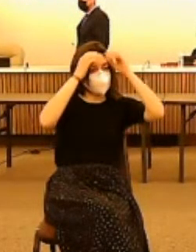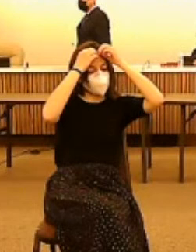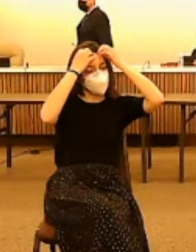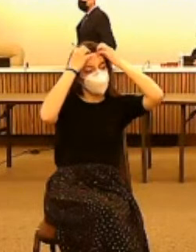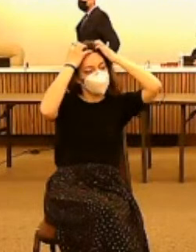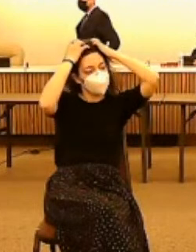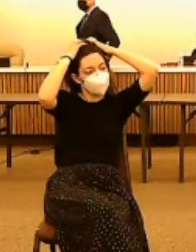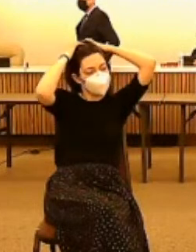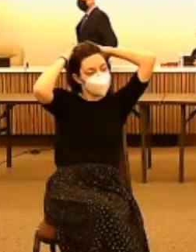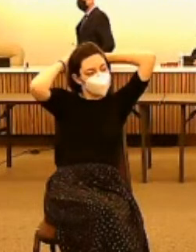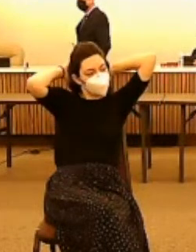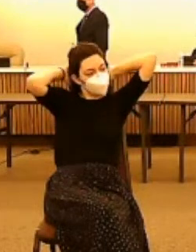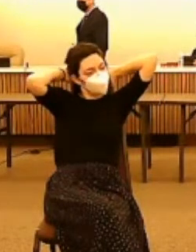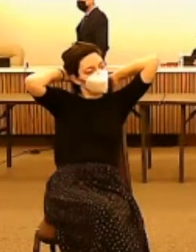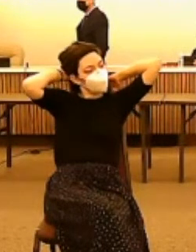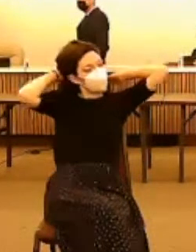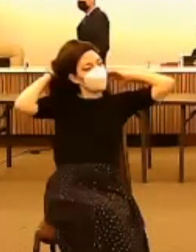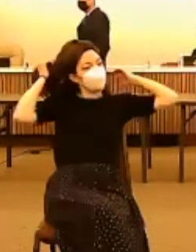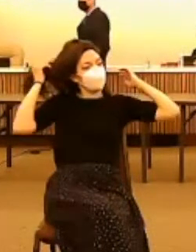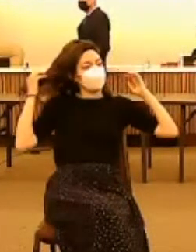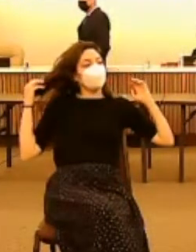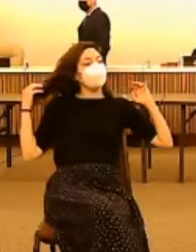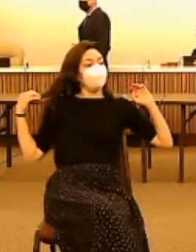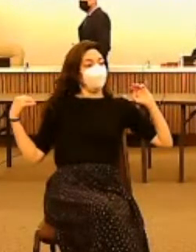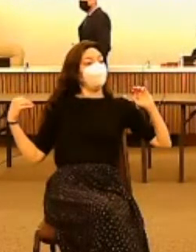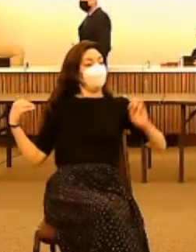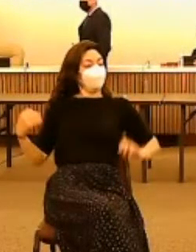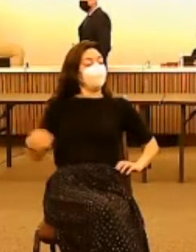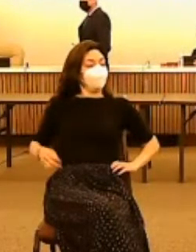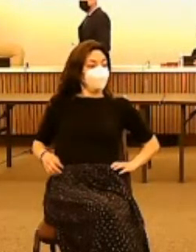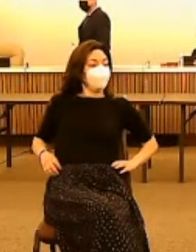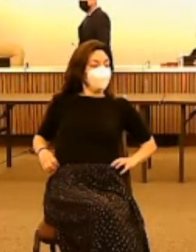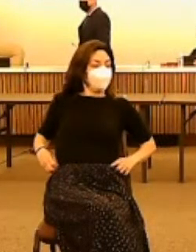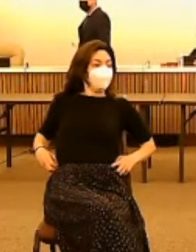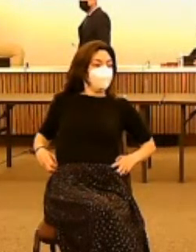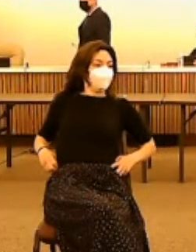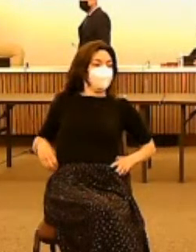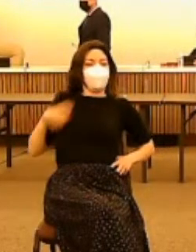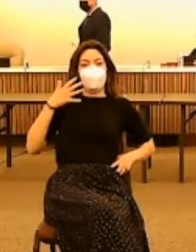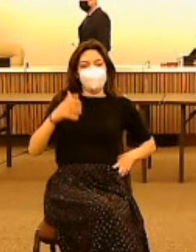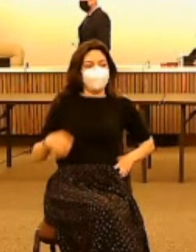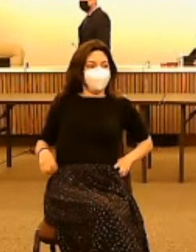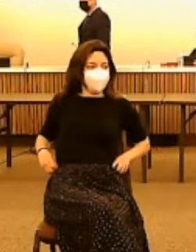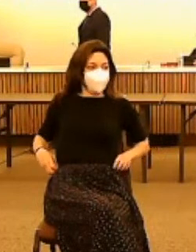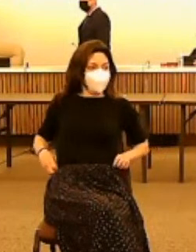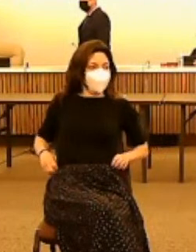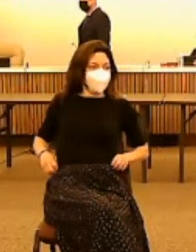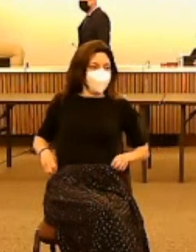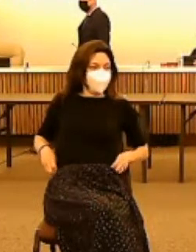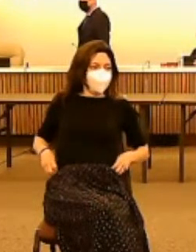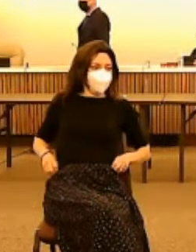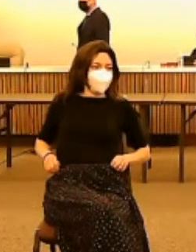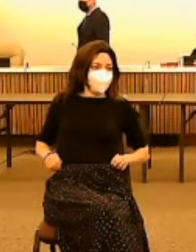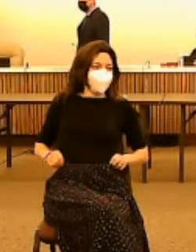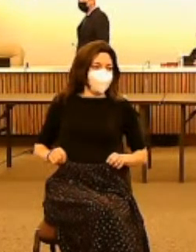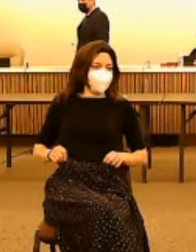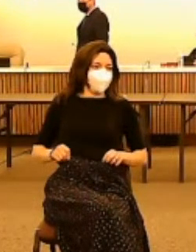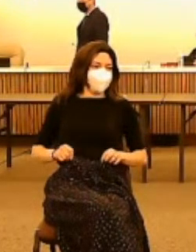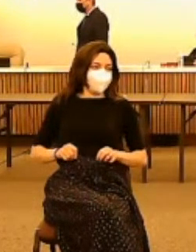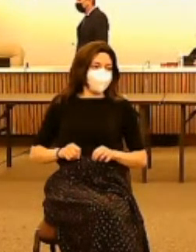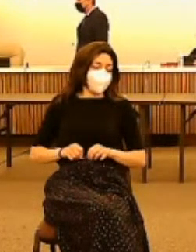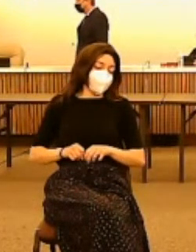Yeah, I just don't remember. Actually, I was thinking possibly it was at Aquinas.